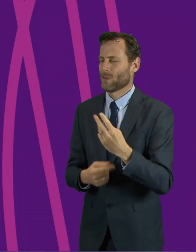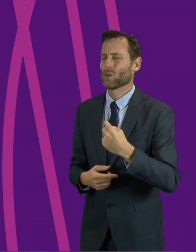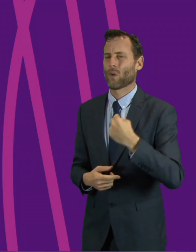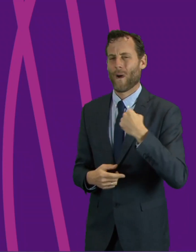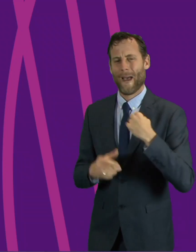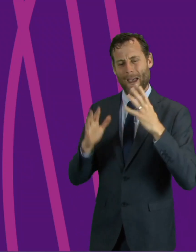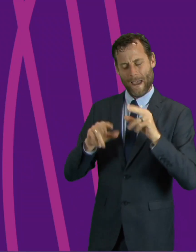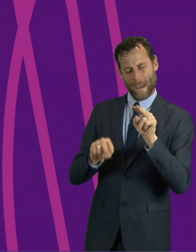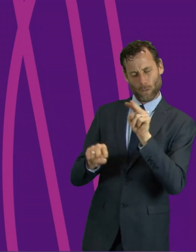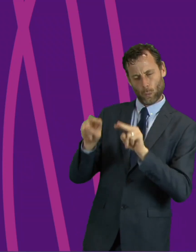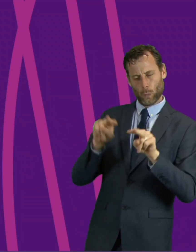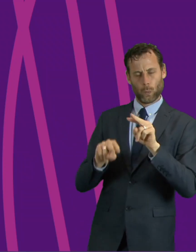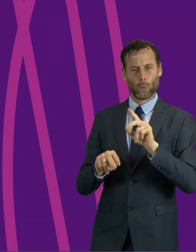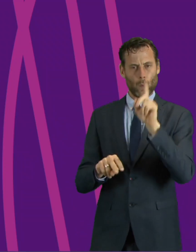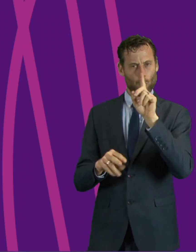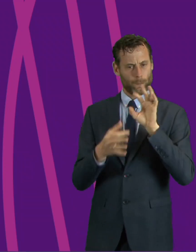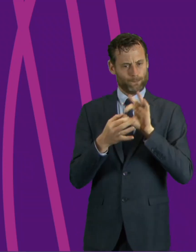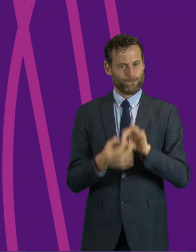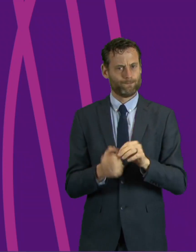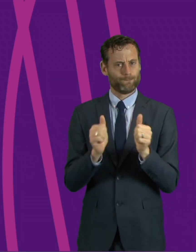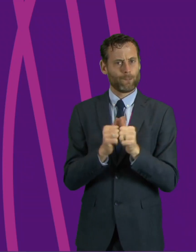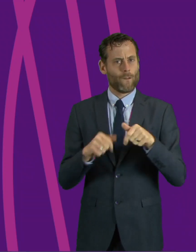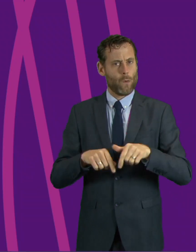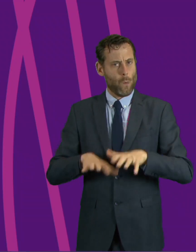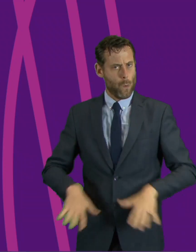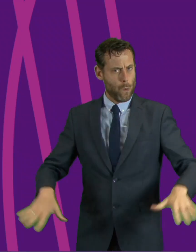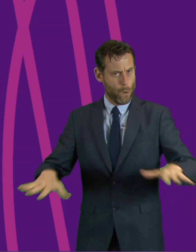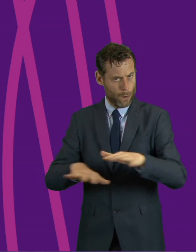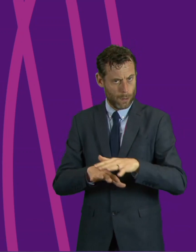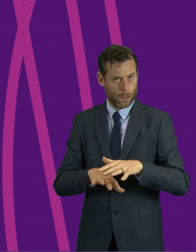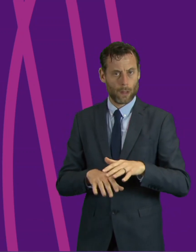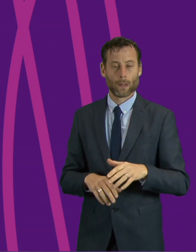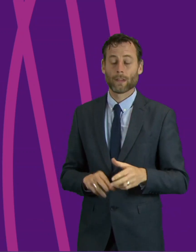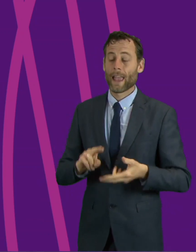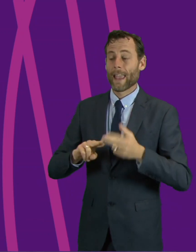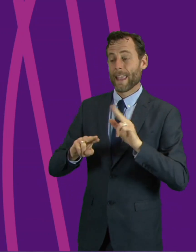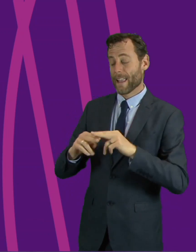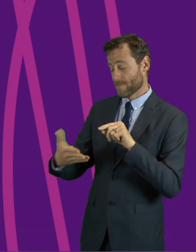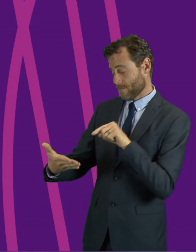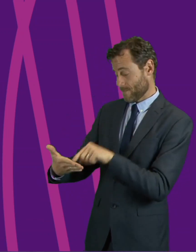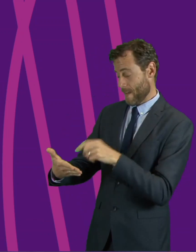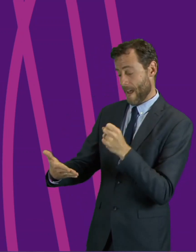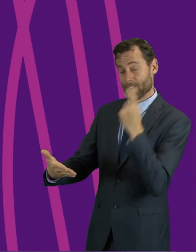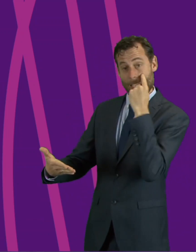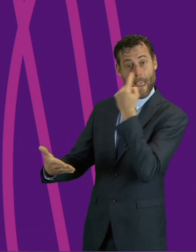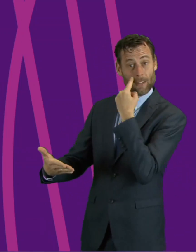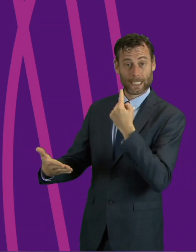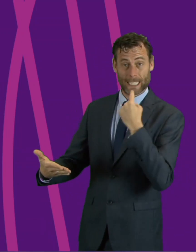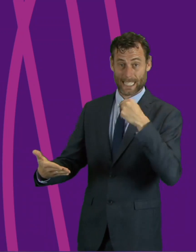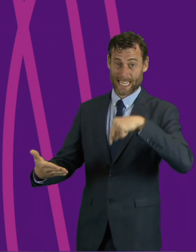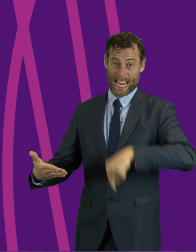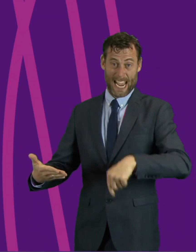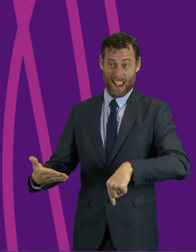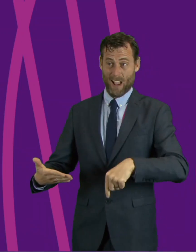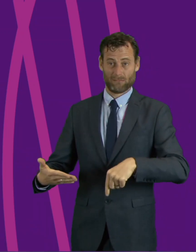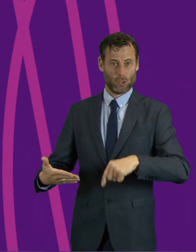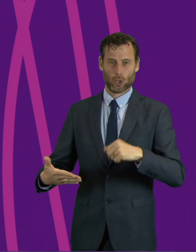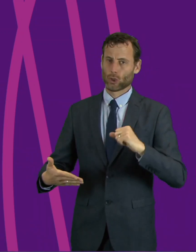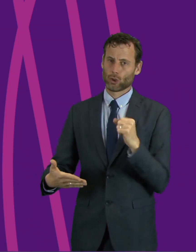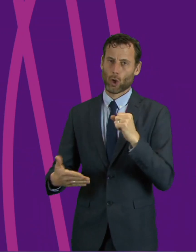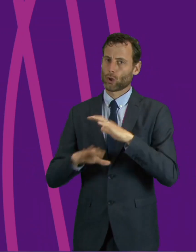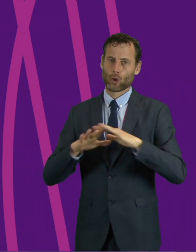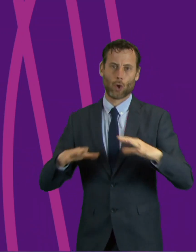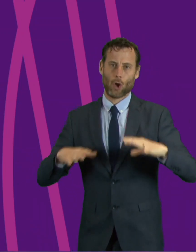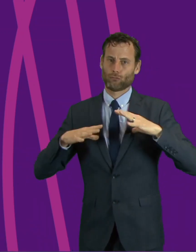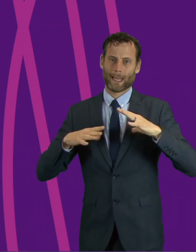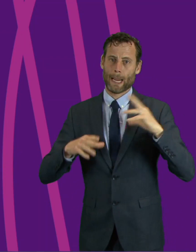judgment to that evidence, and if that evidence tells us that it is too soon to lift any of these restrictions